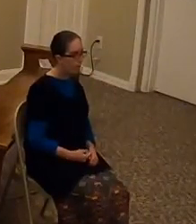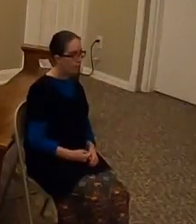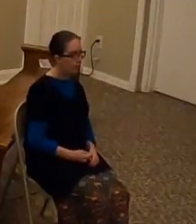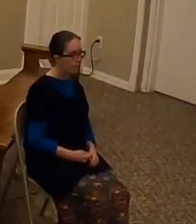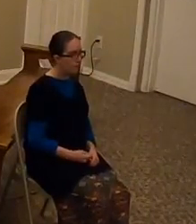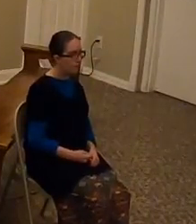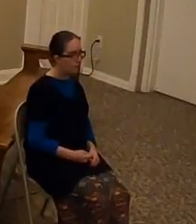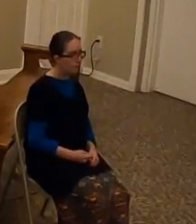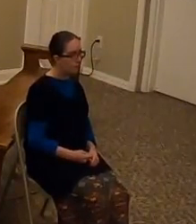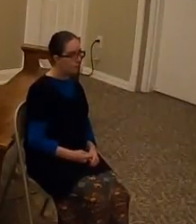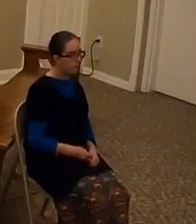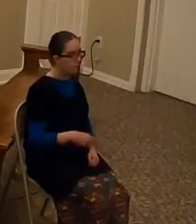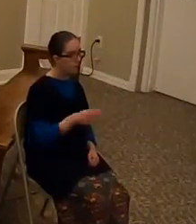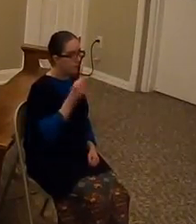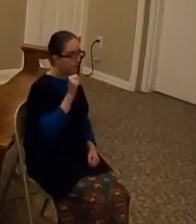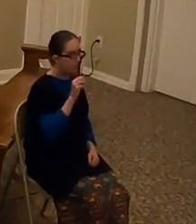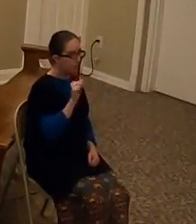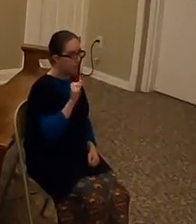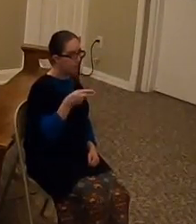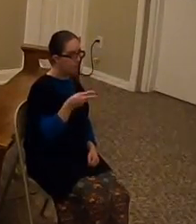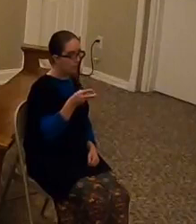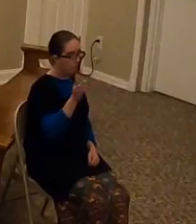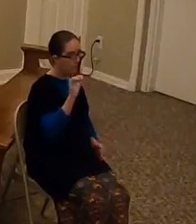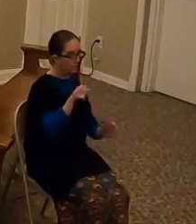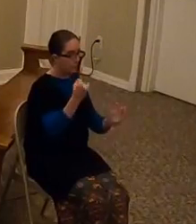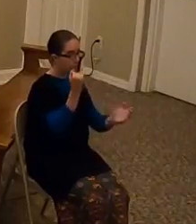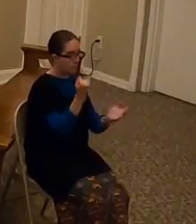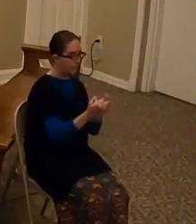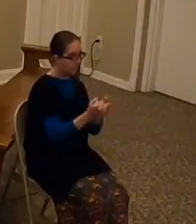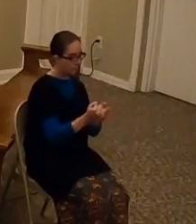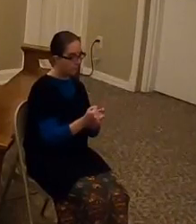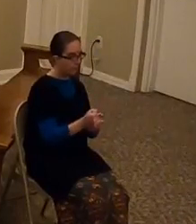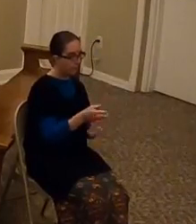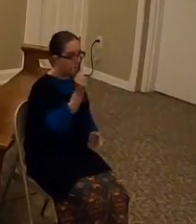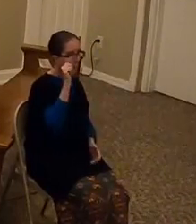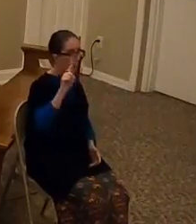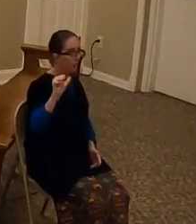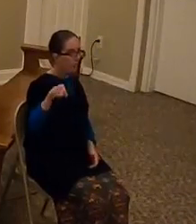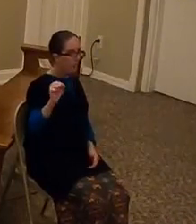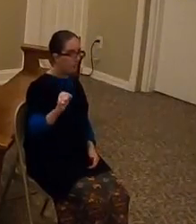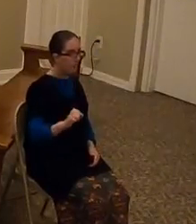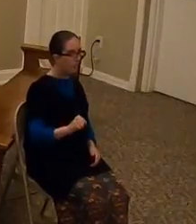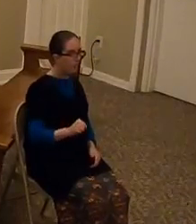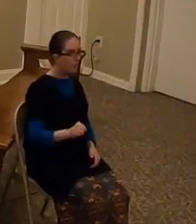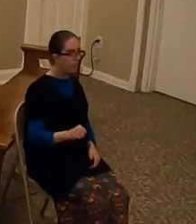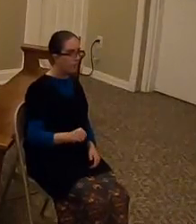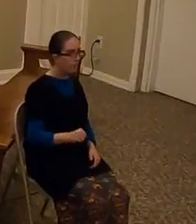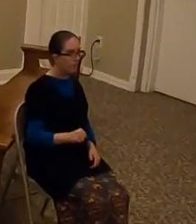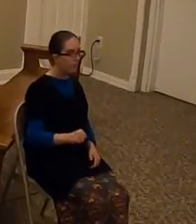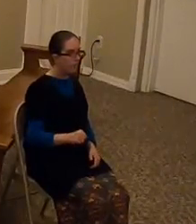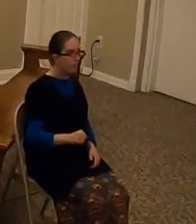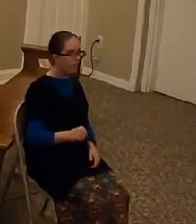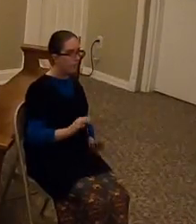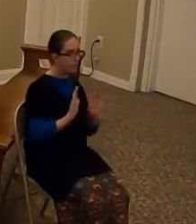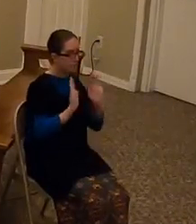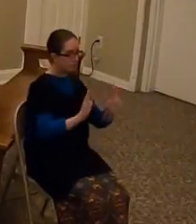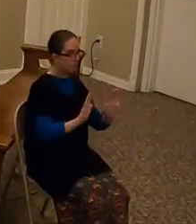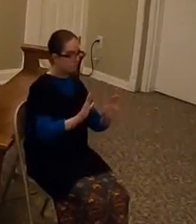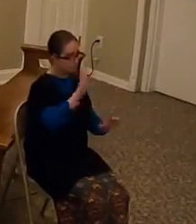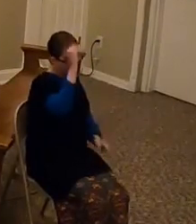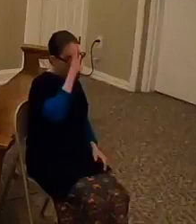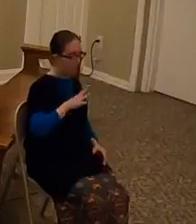So Noah was a just man, but he was also a perfect man in his